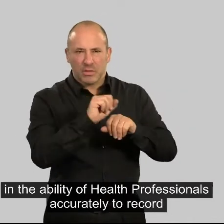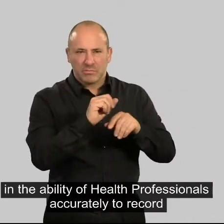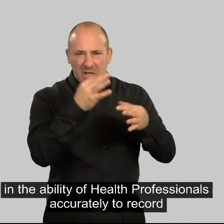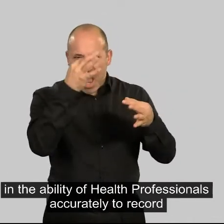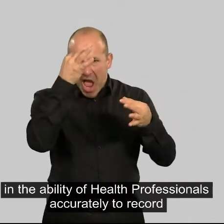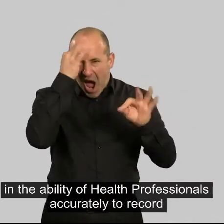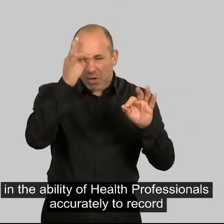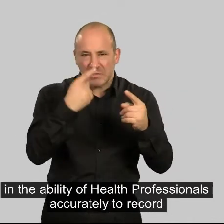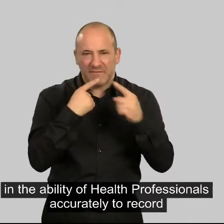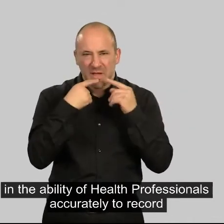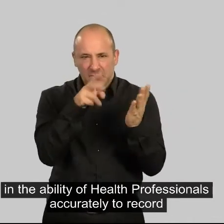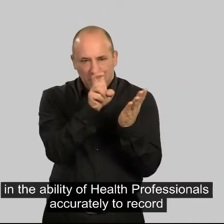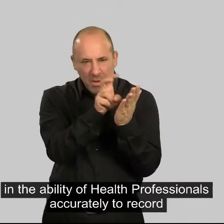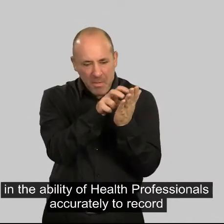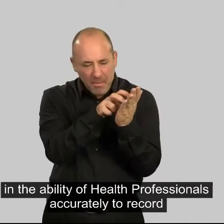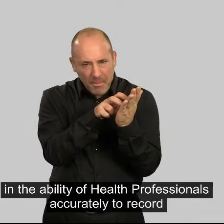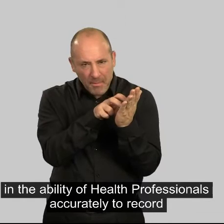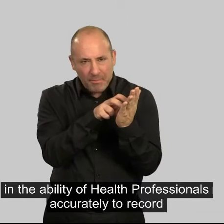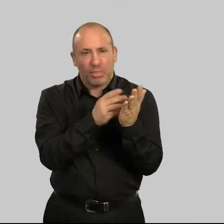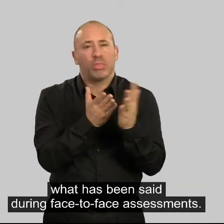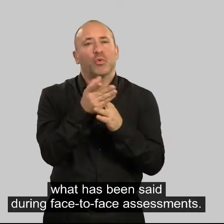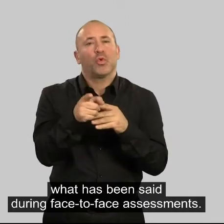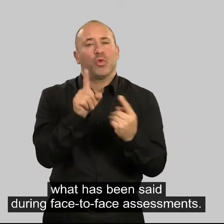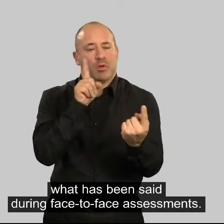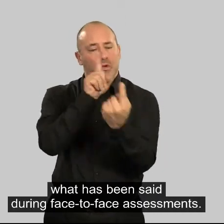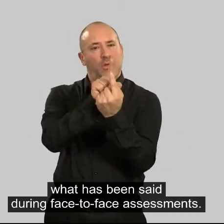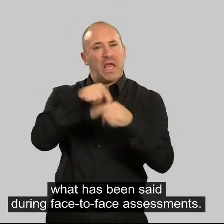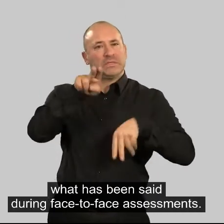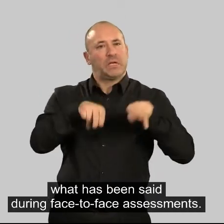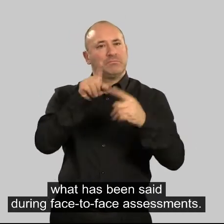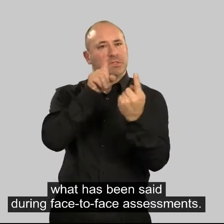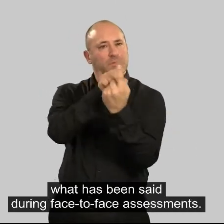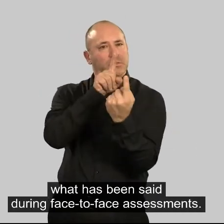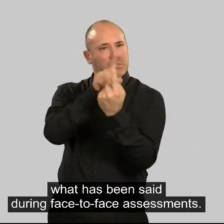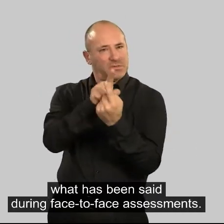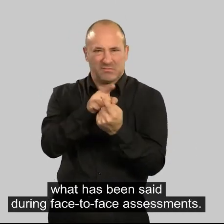what has been said during face-to-face assessments.